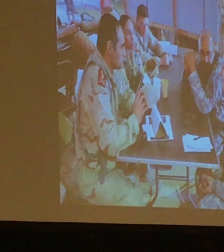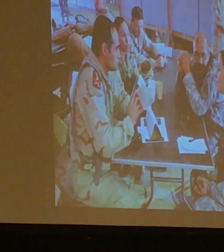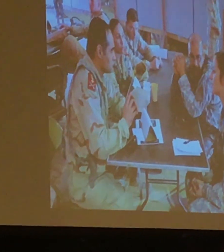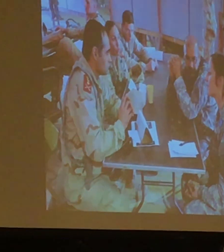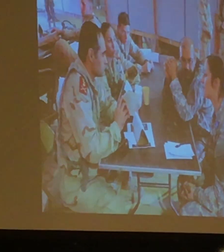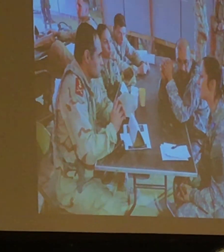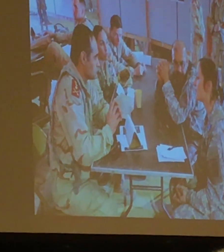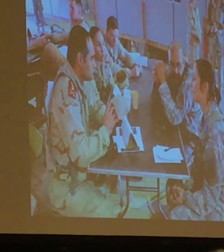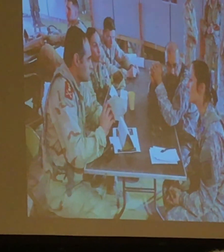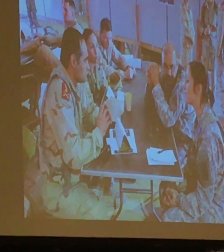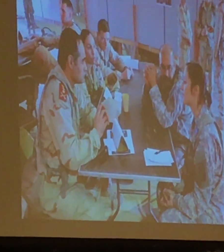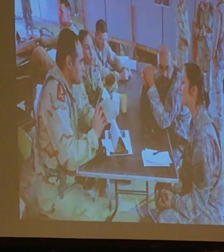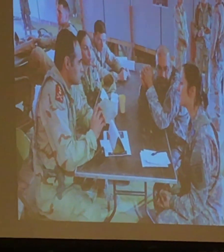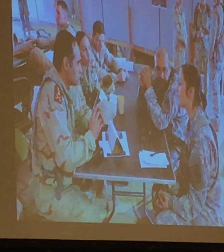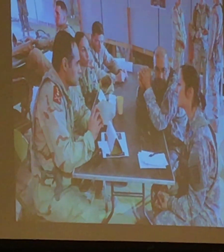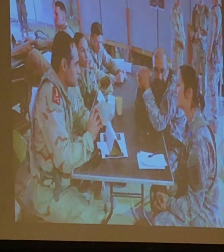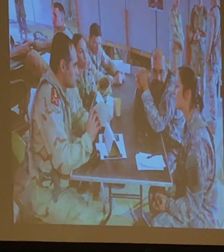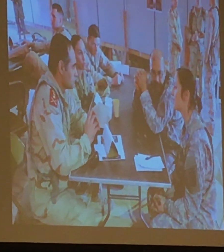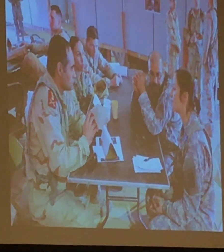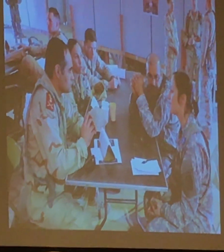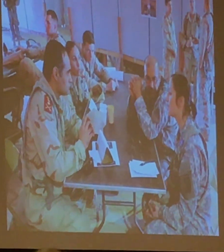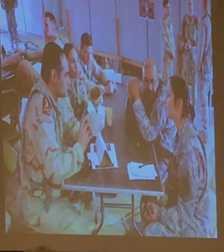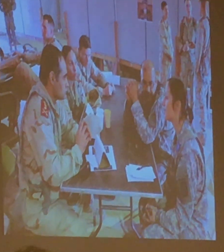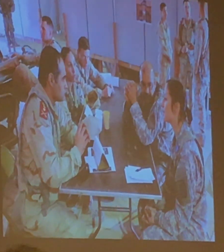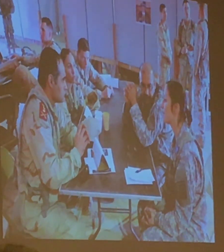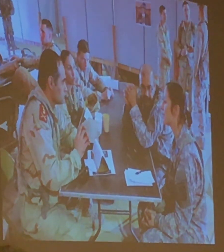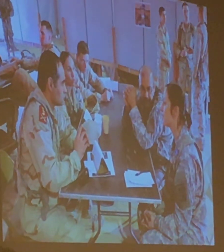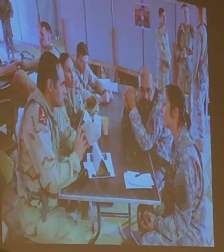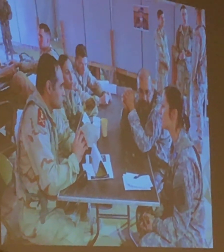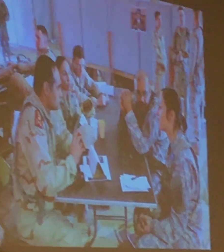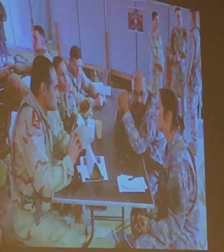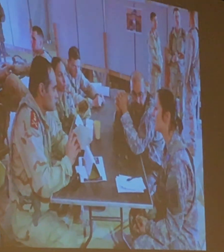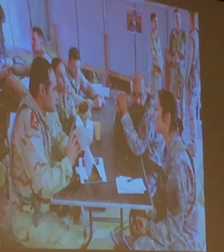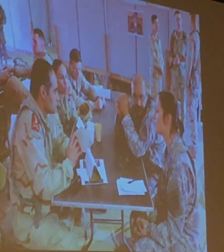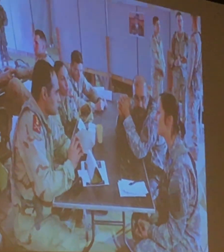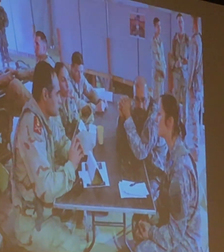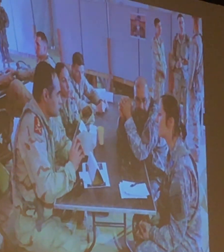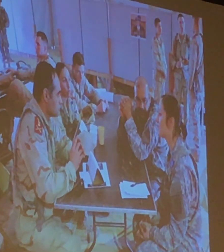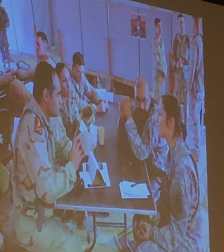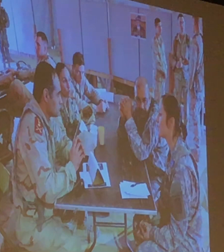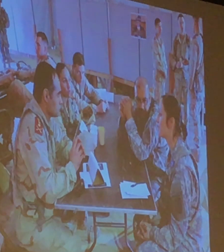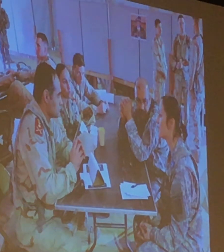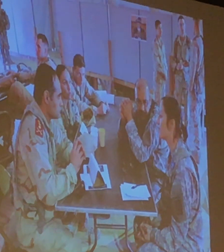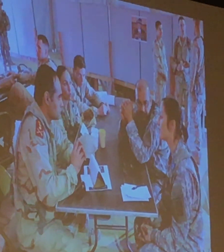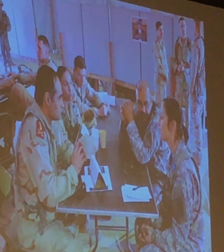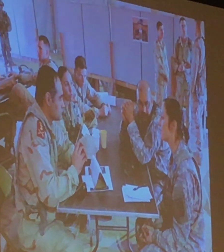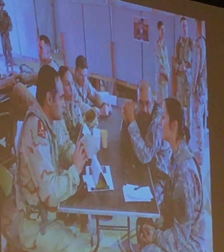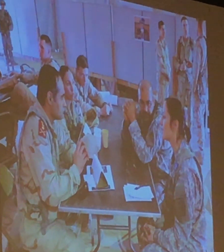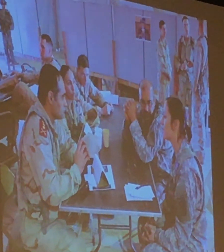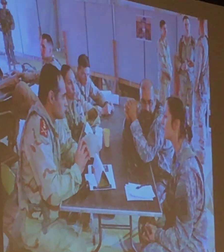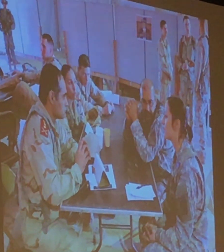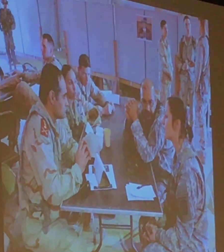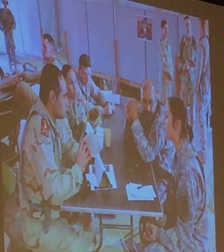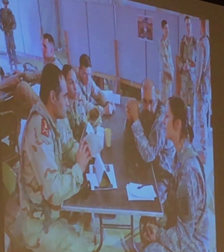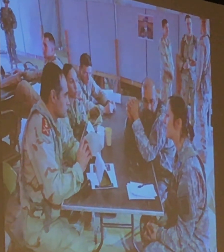The third argument they had is that they thought we would need interpreters accompanying us all the time.